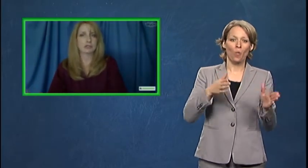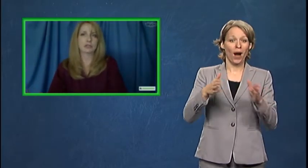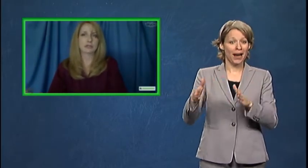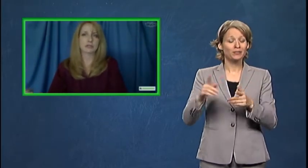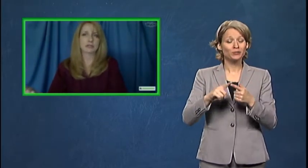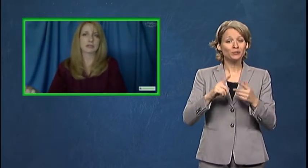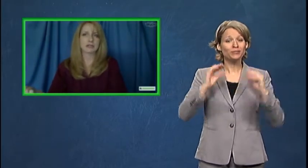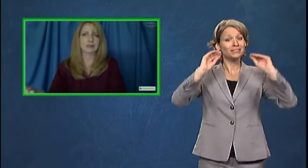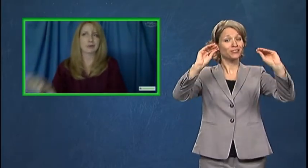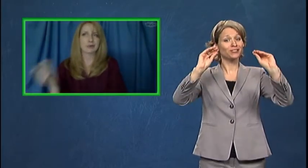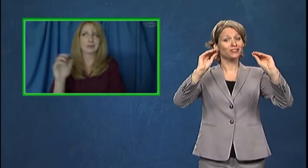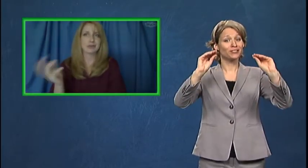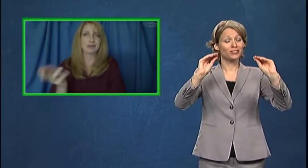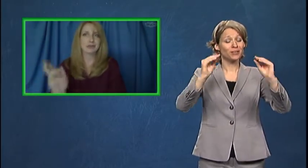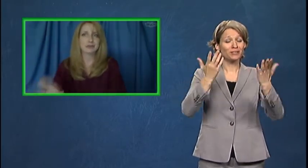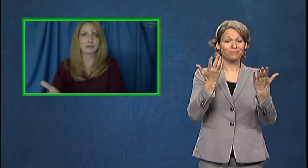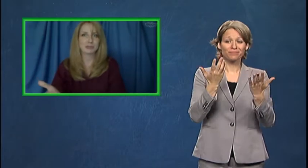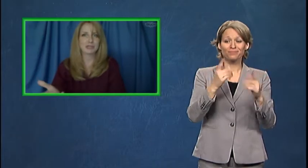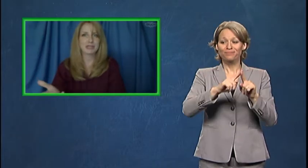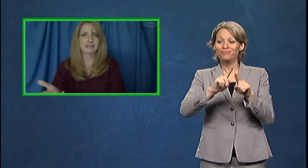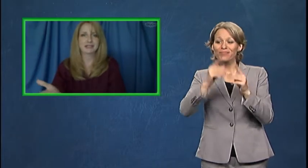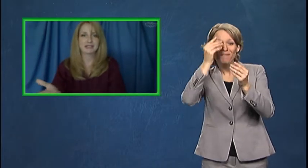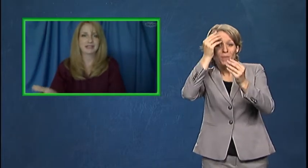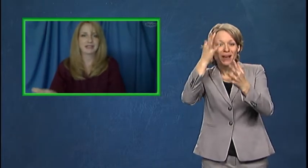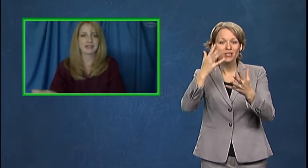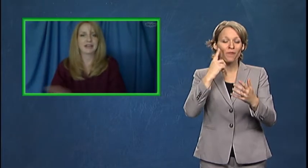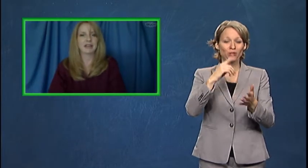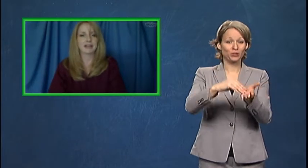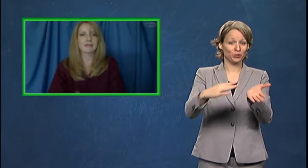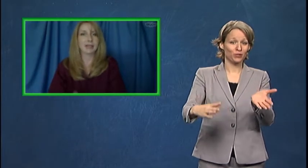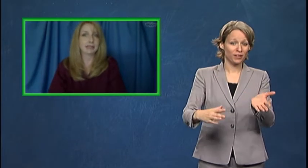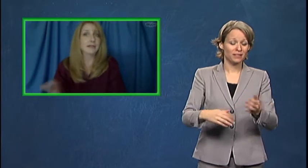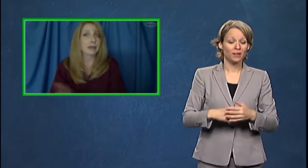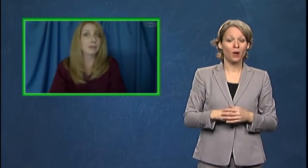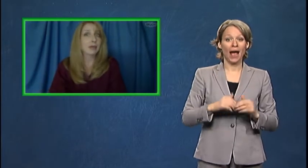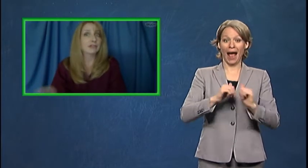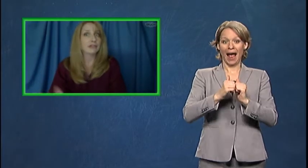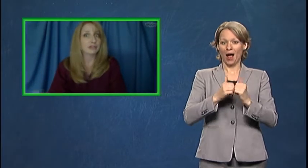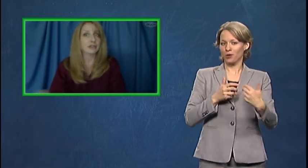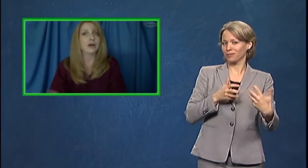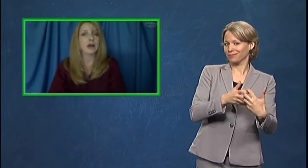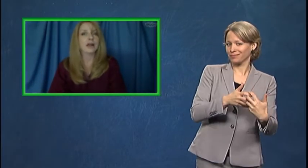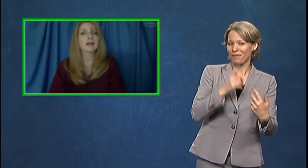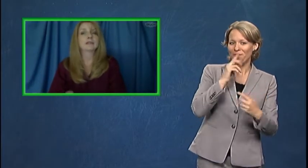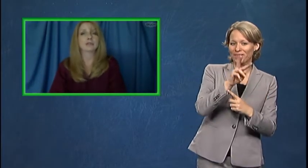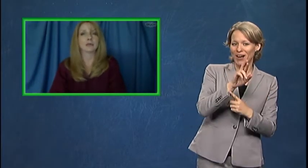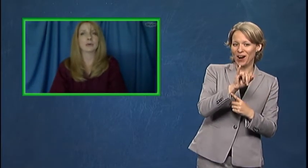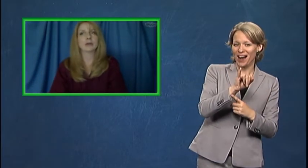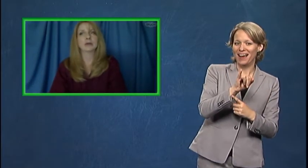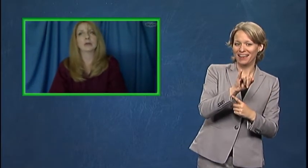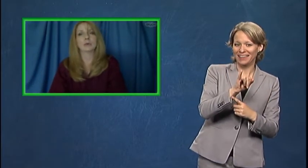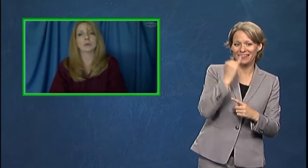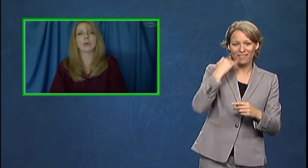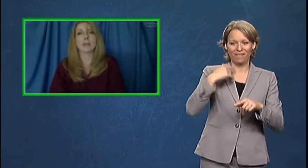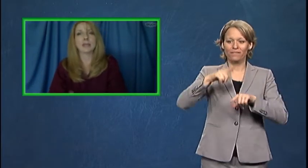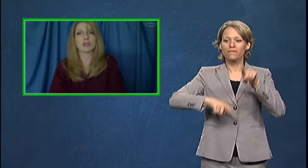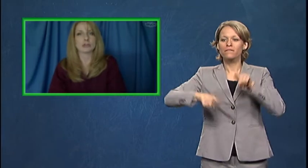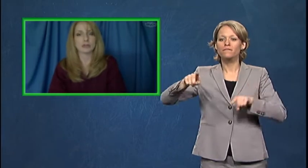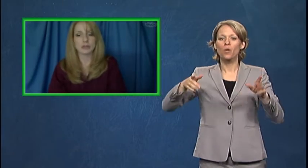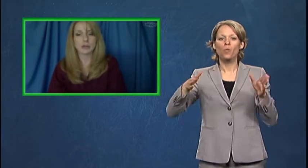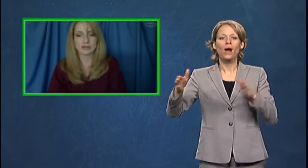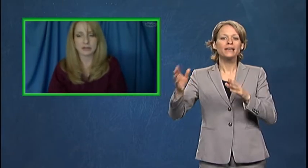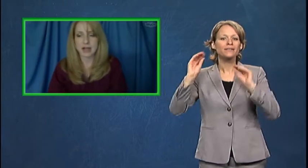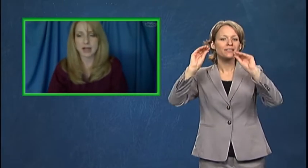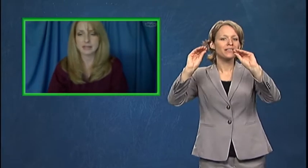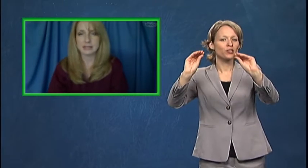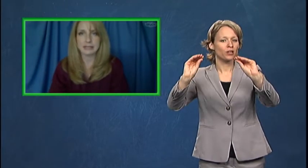material to students. And so when you use multiple means, it makes it kind of buggy for VRI. So we want to make sure that we